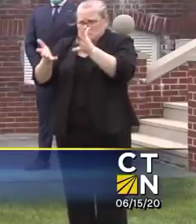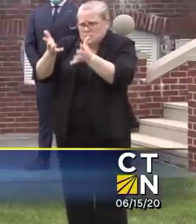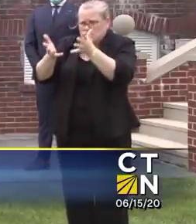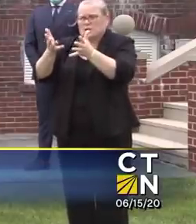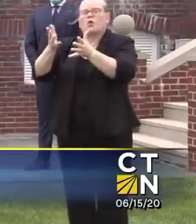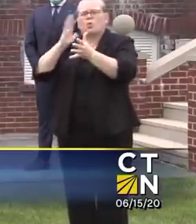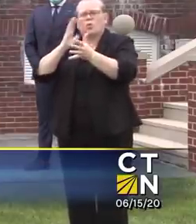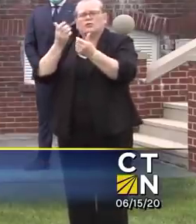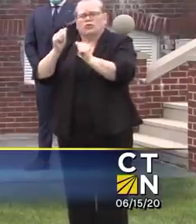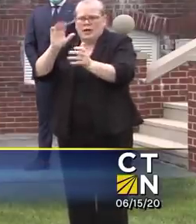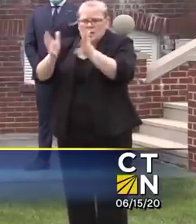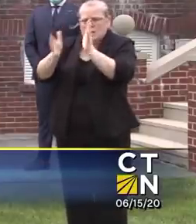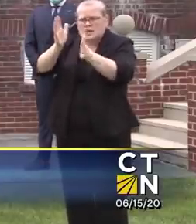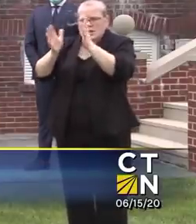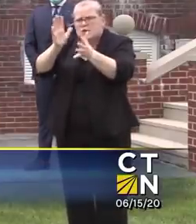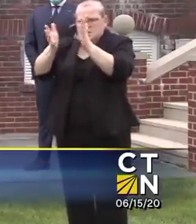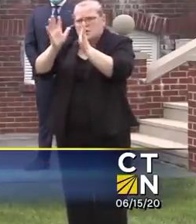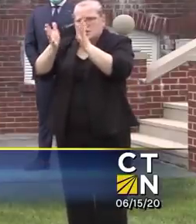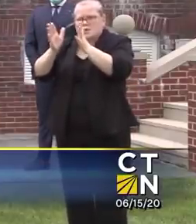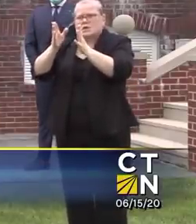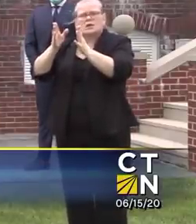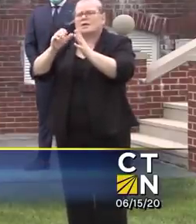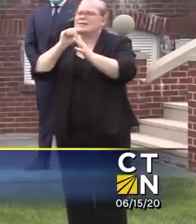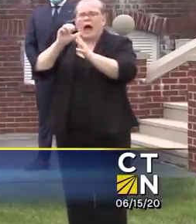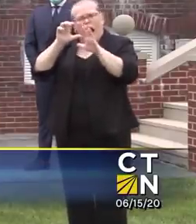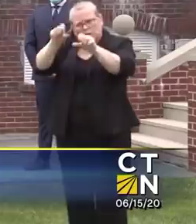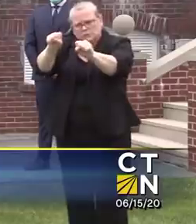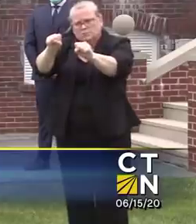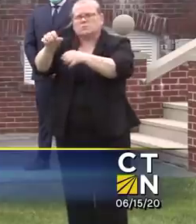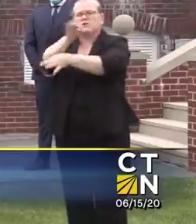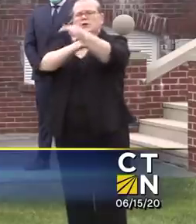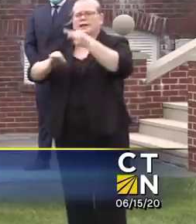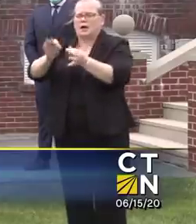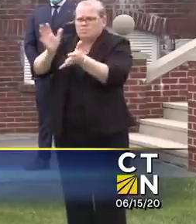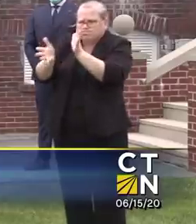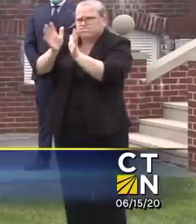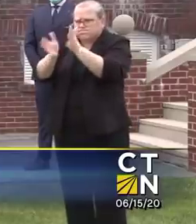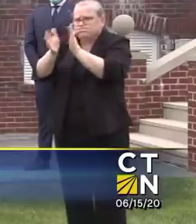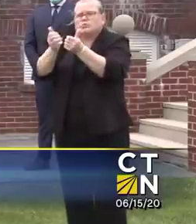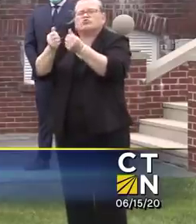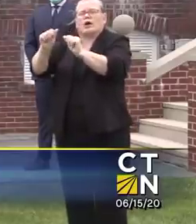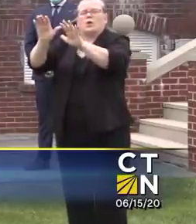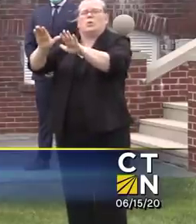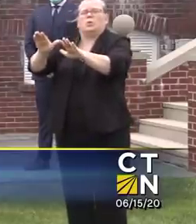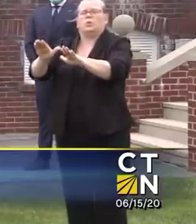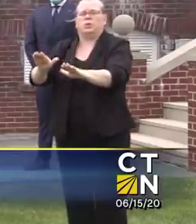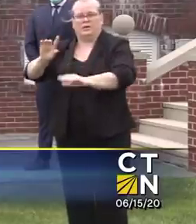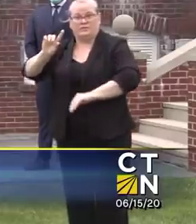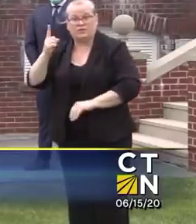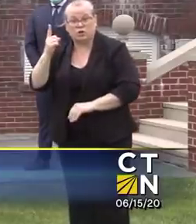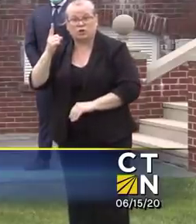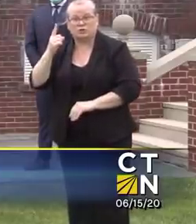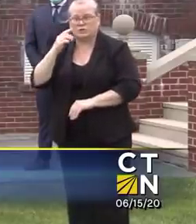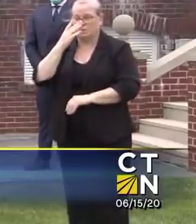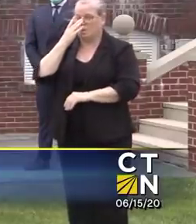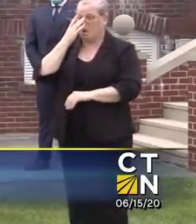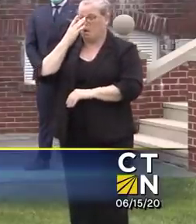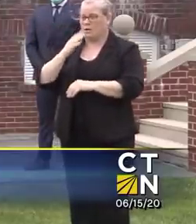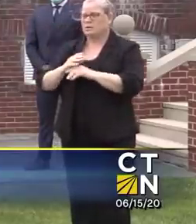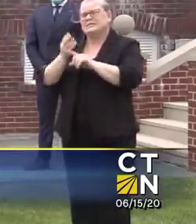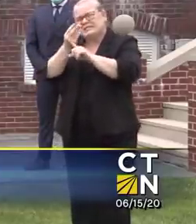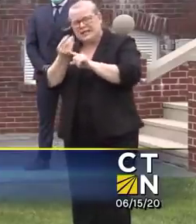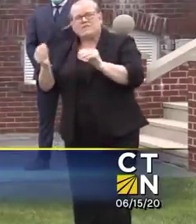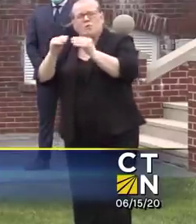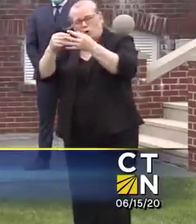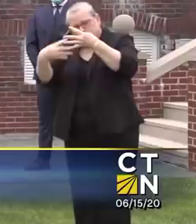areas that I will hold off on. I know that the governor has already mentioned a lot of what I will share with you, but I look forward